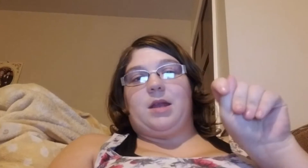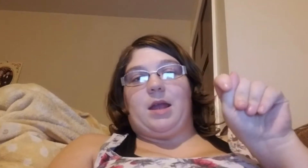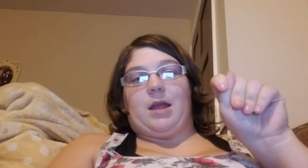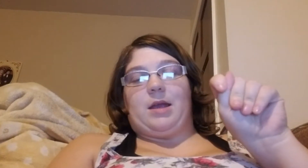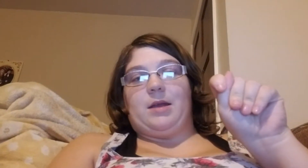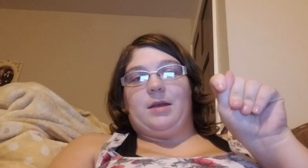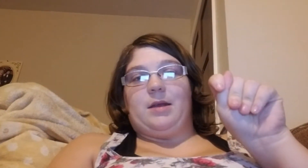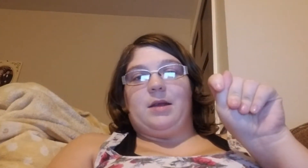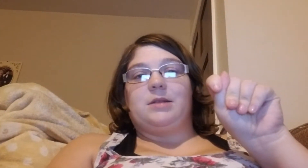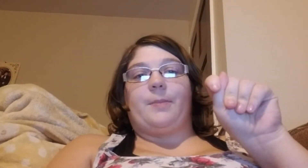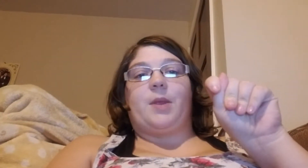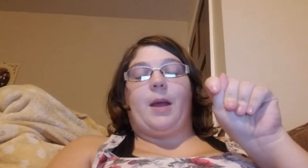S-E-P-T. September.